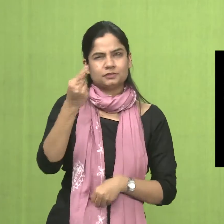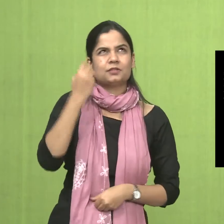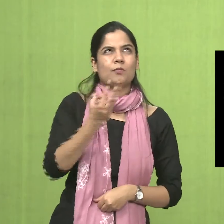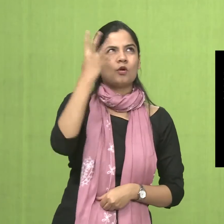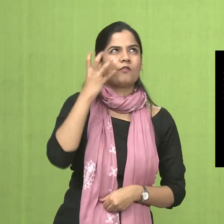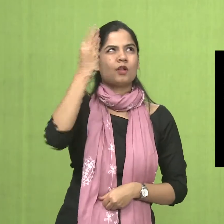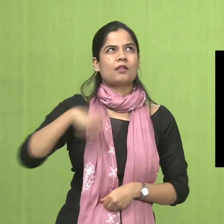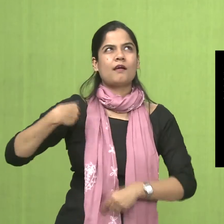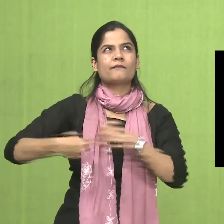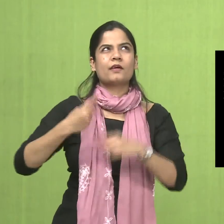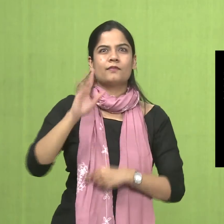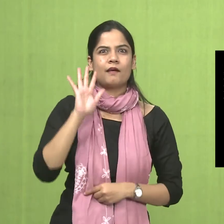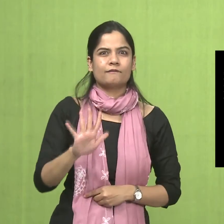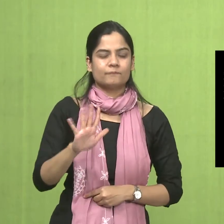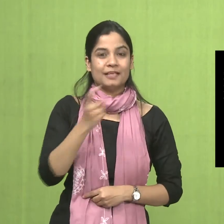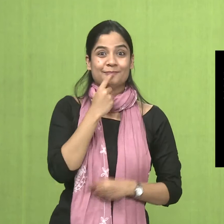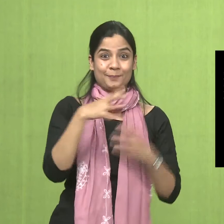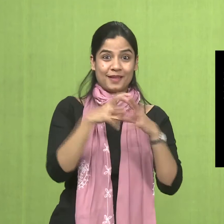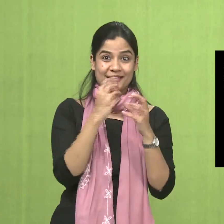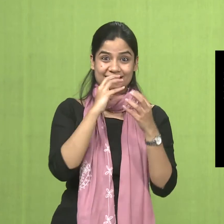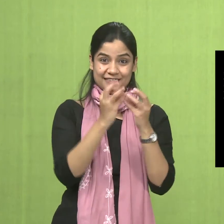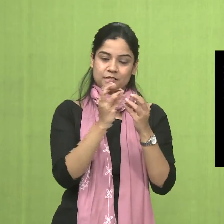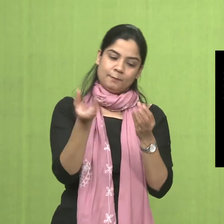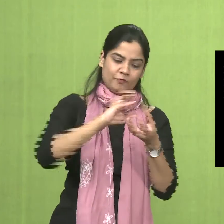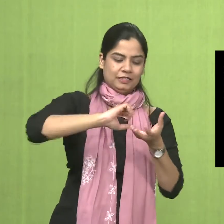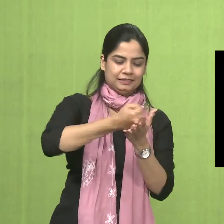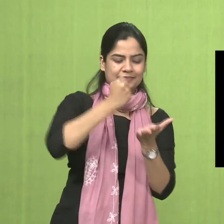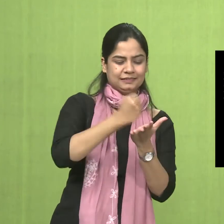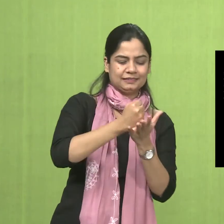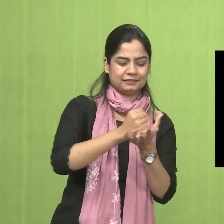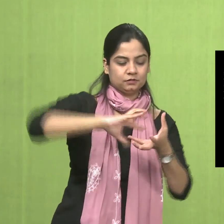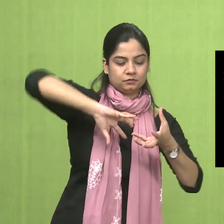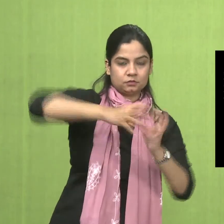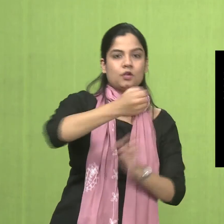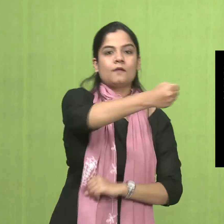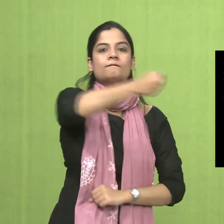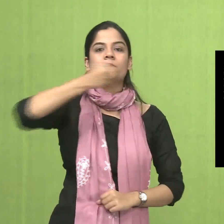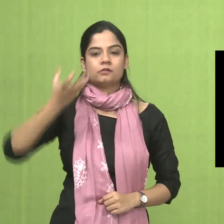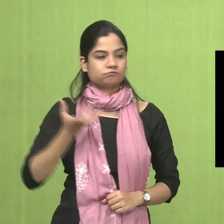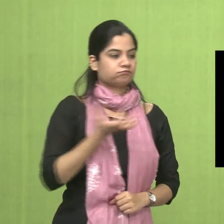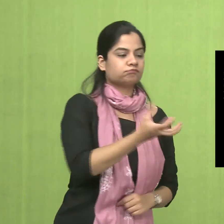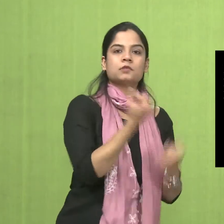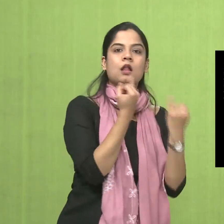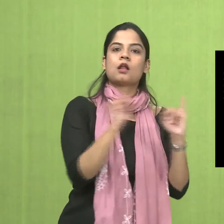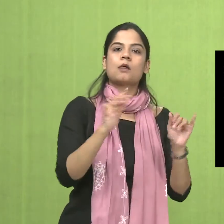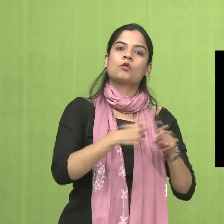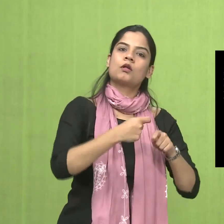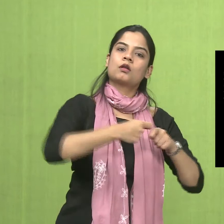Since you have to use it every day, you can cut it, keep it ready and keep it in the fridge. It won't get bad. You can use it again and